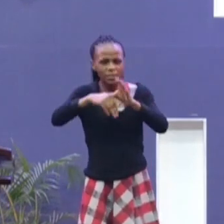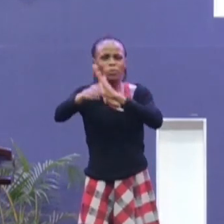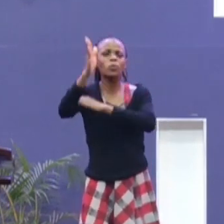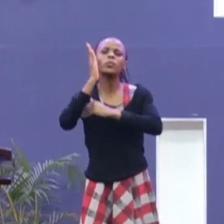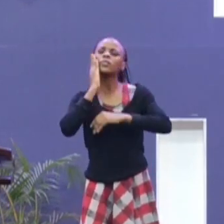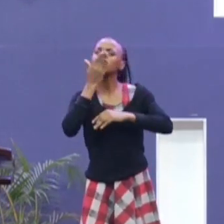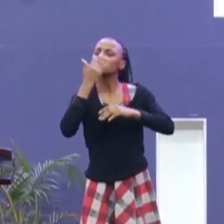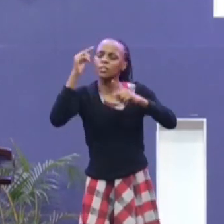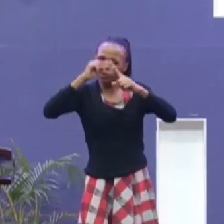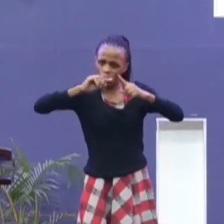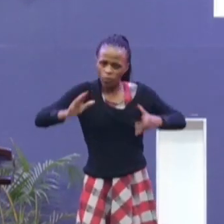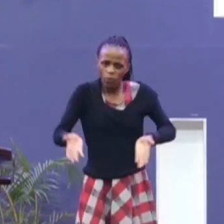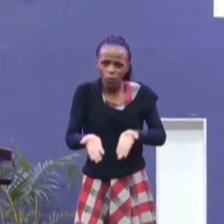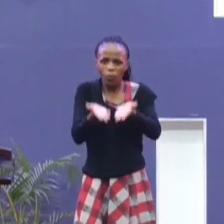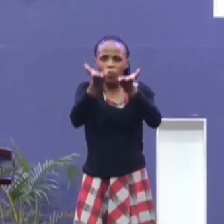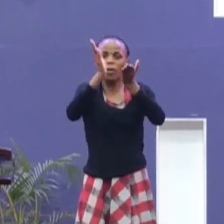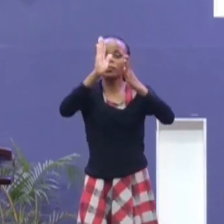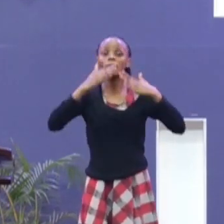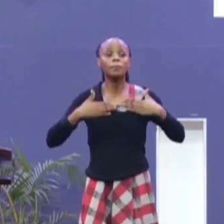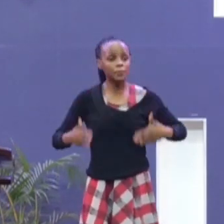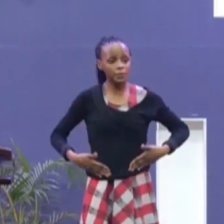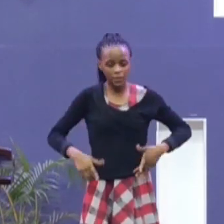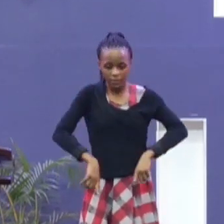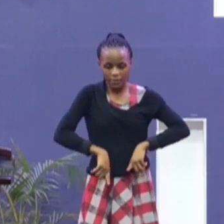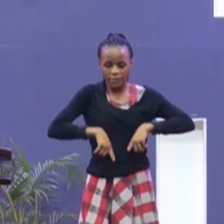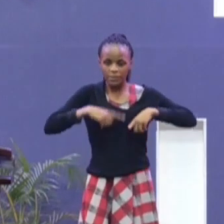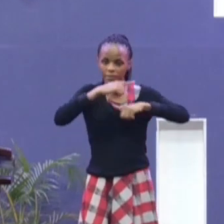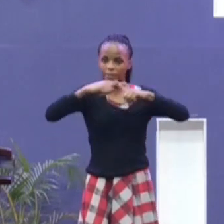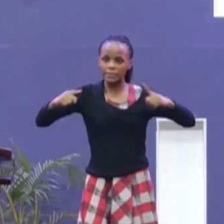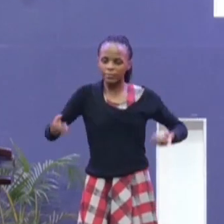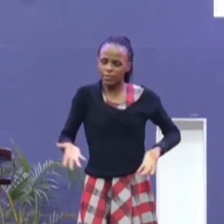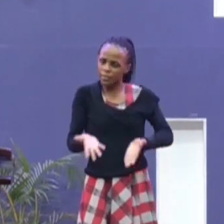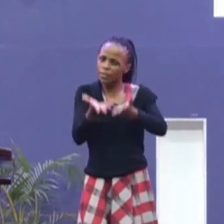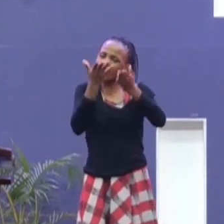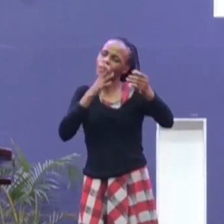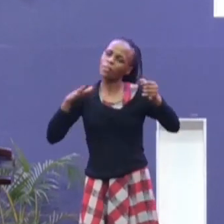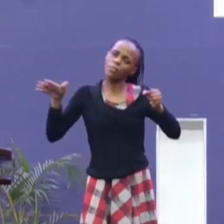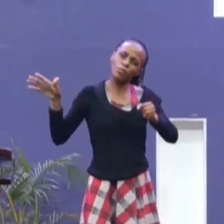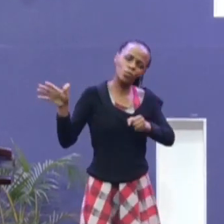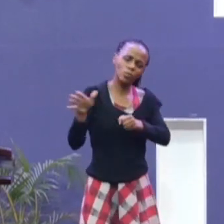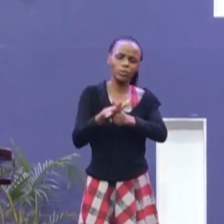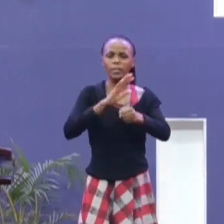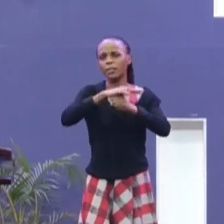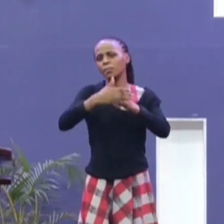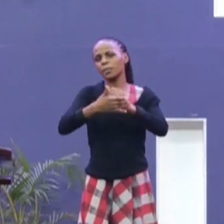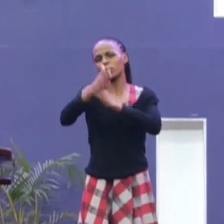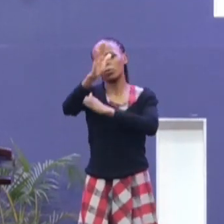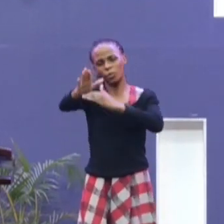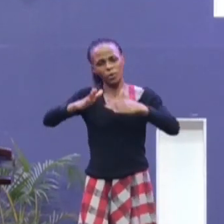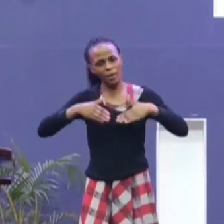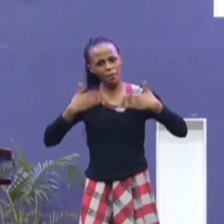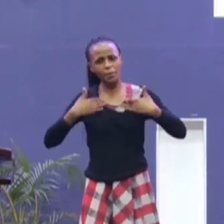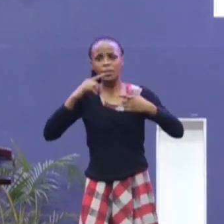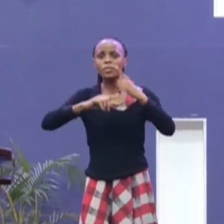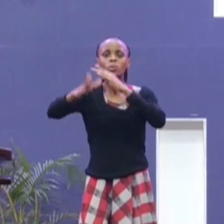living sacrifices, holy and pleasing to God. This is your spiritual act of worship.